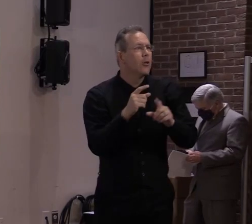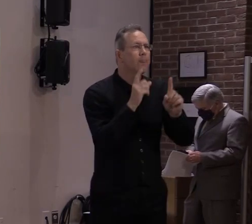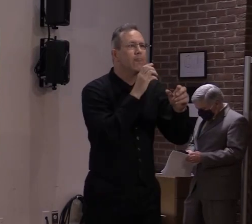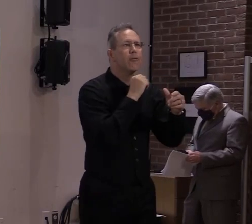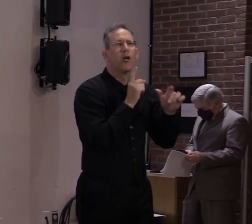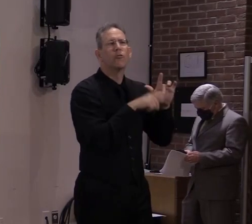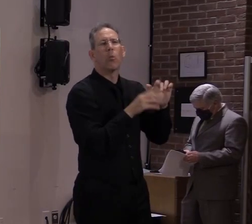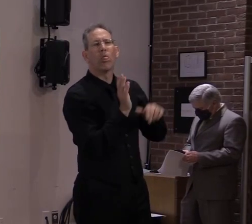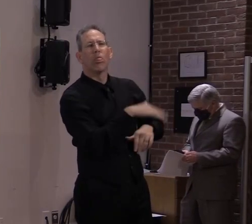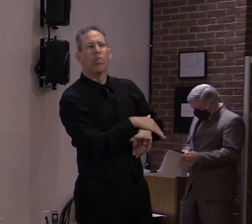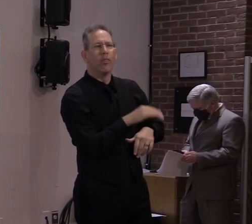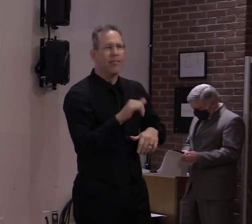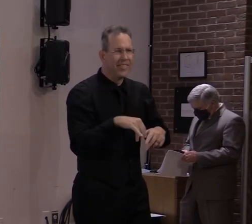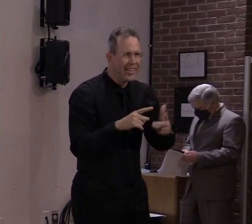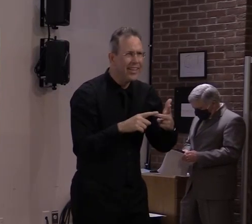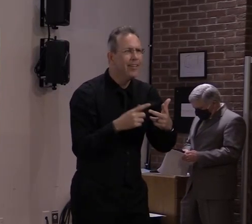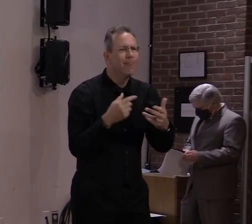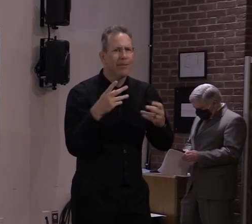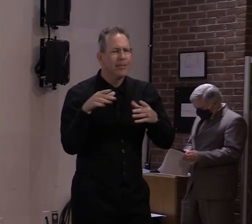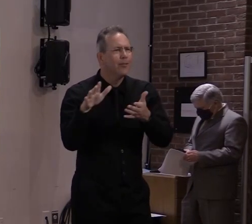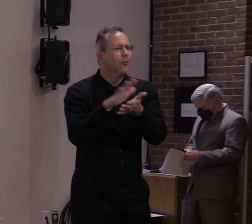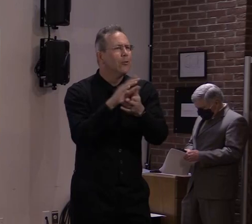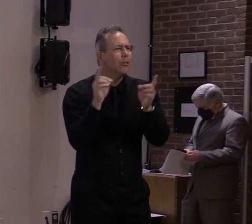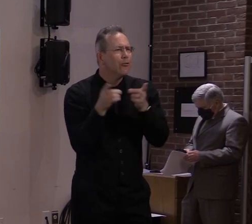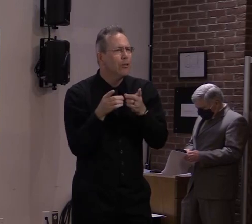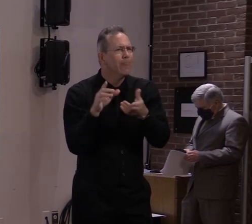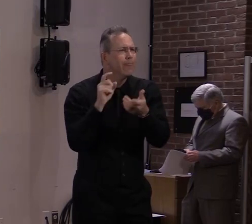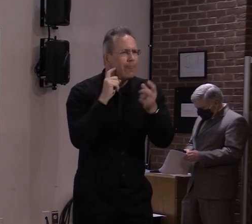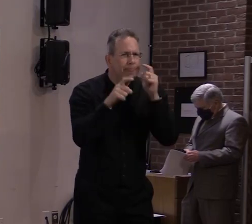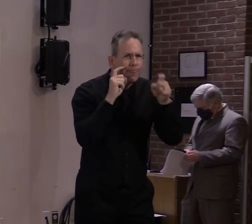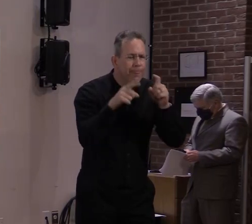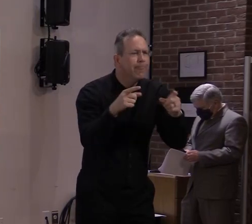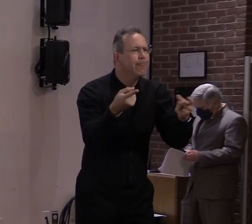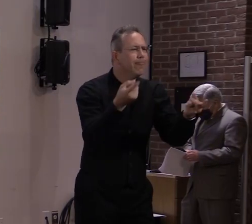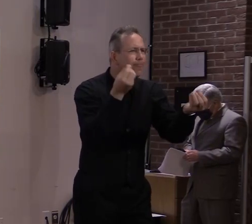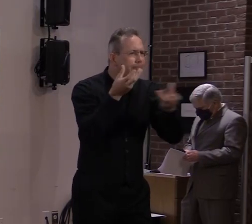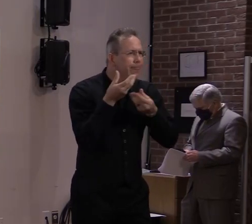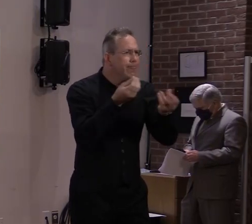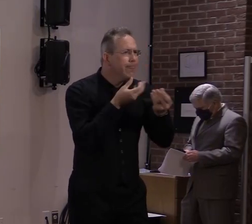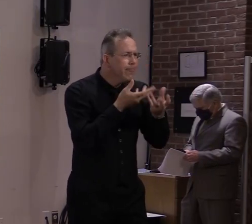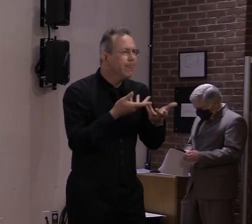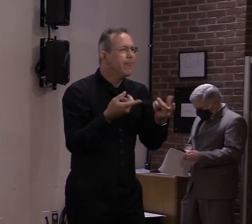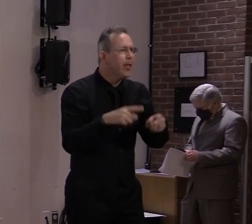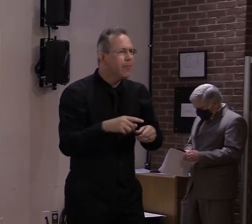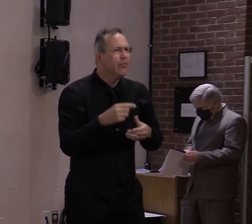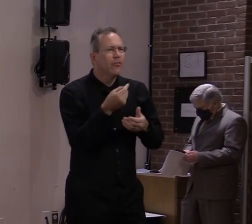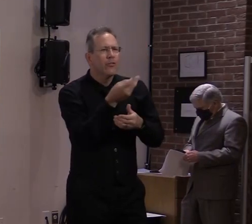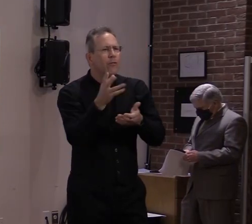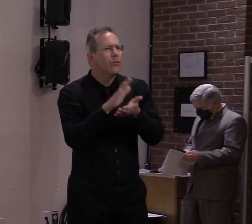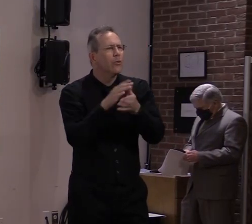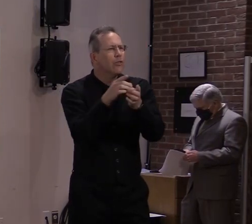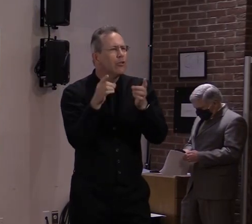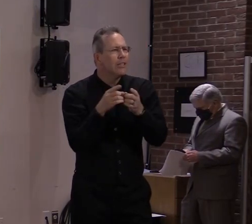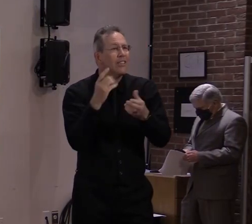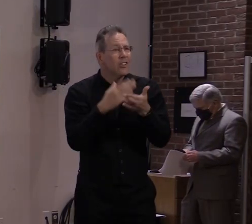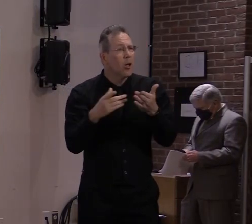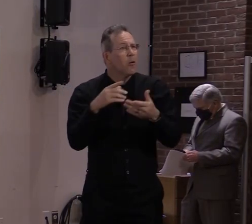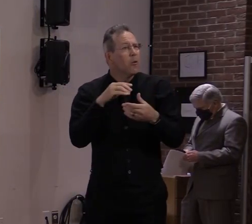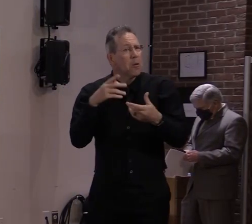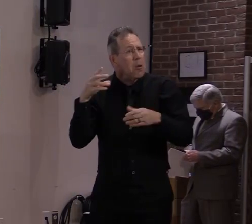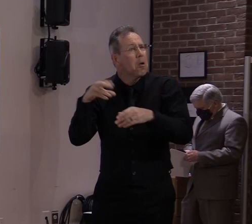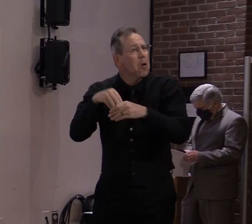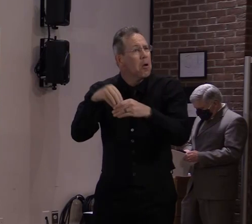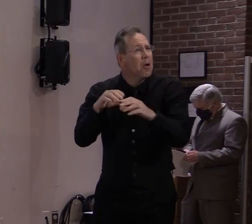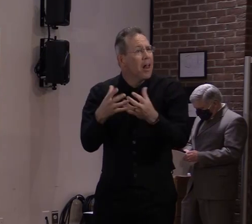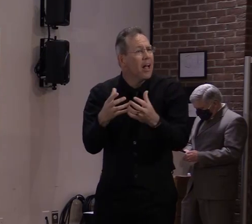across all groups of students during hybrid learning. Several districts observed engagement and truancy issues seemed to be greater among